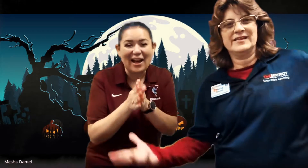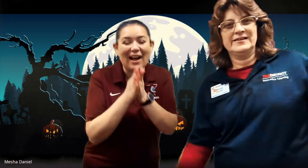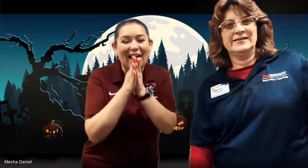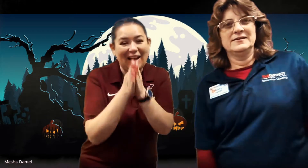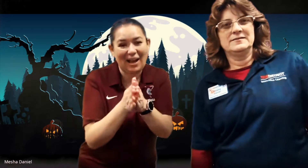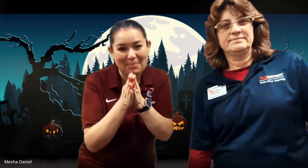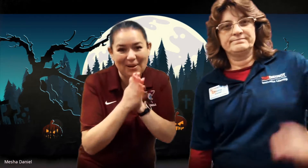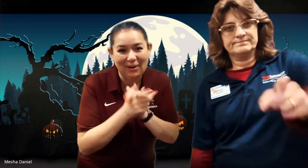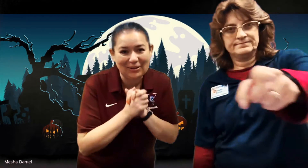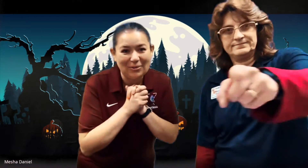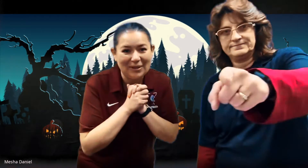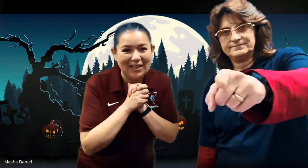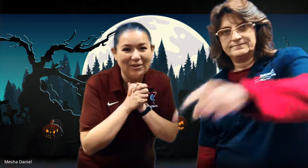Just you have a happy Halloween or